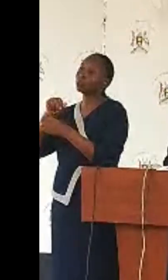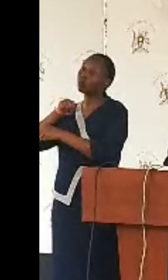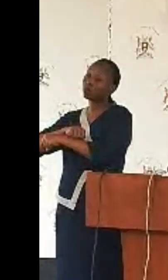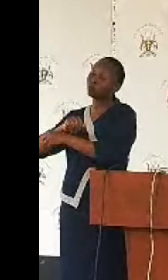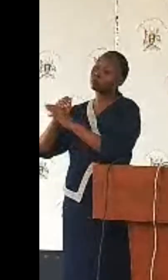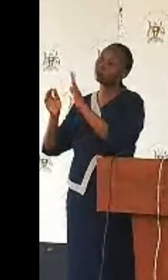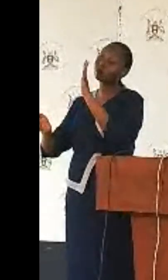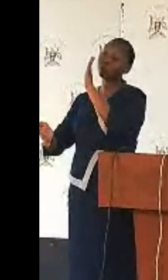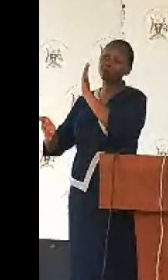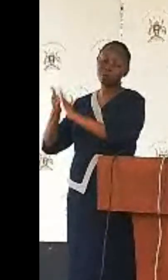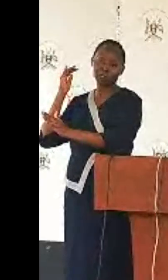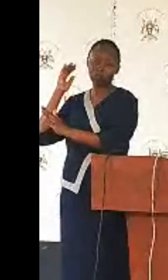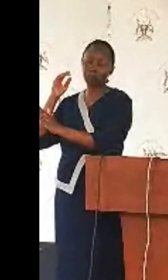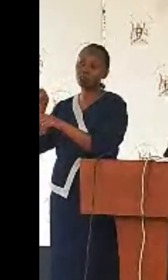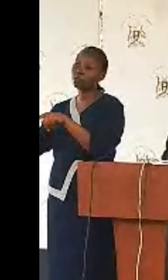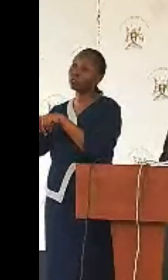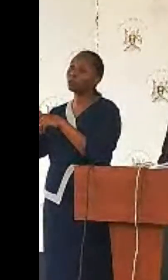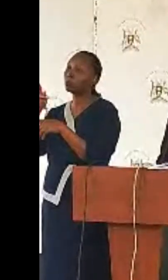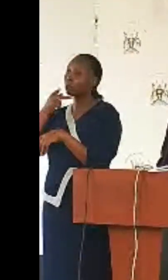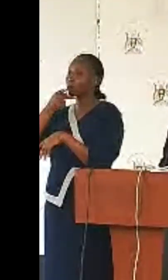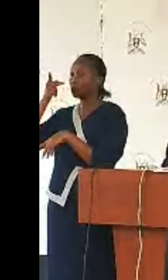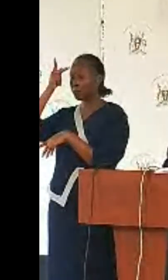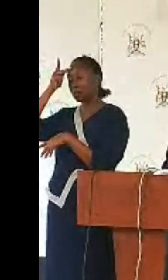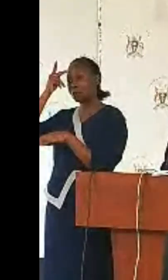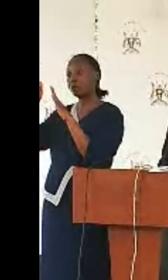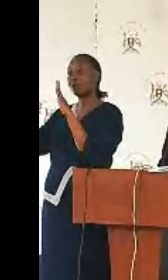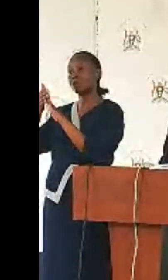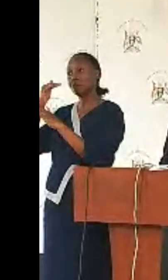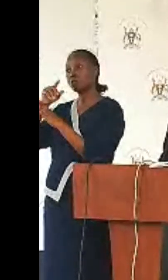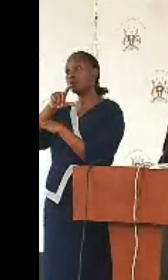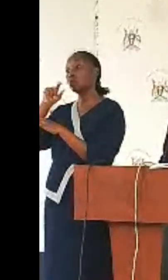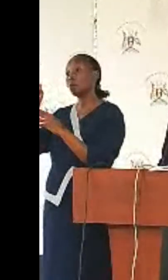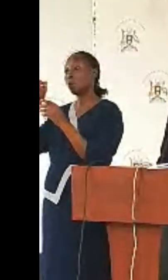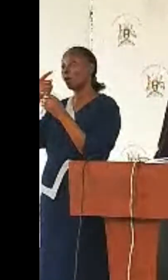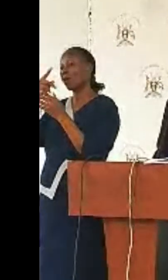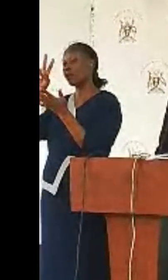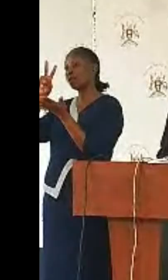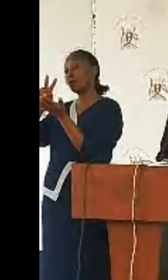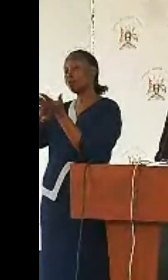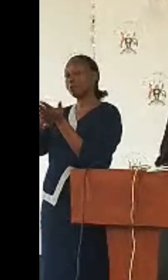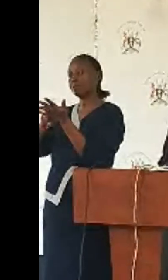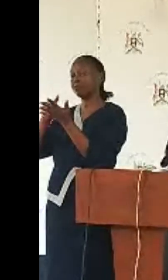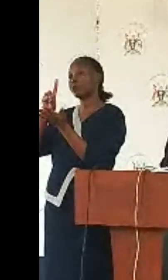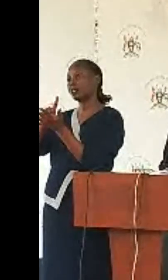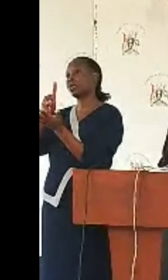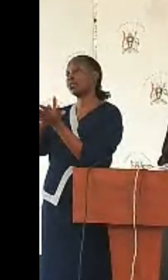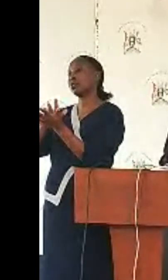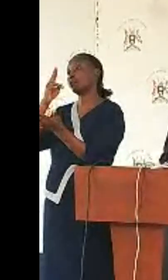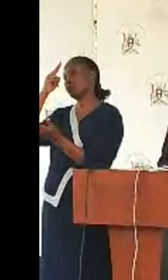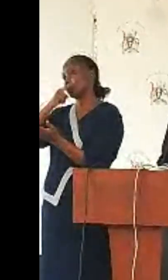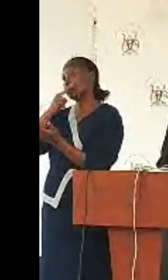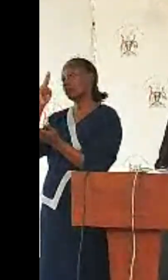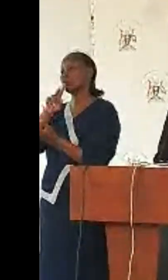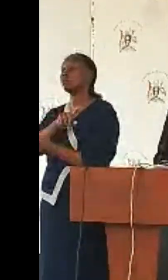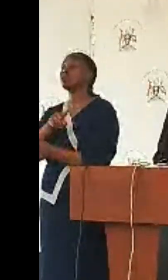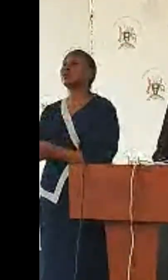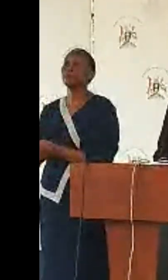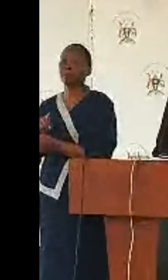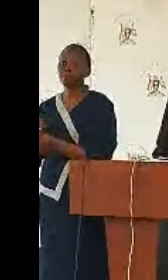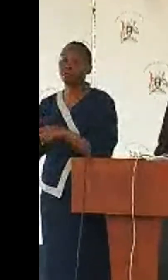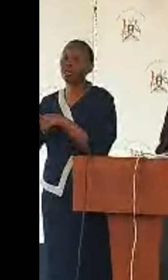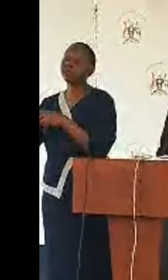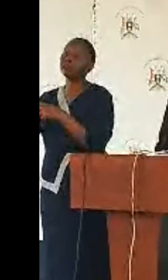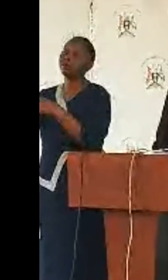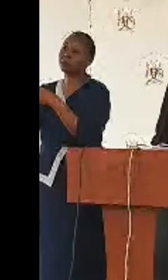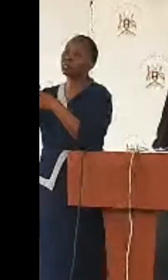okufuna abazadde okugenda okulaba obanga bye baawaddeyo ku baana baabwe byebyo bituufu. Okusingira ddala amannya nga